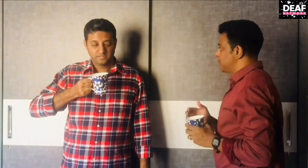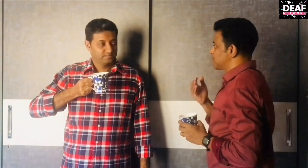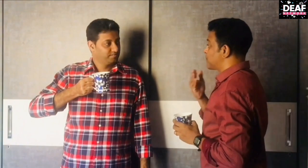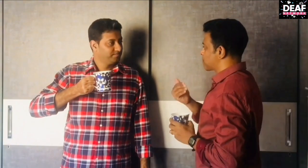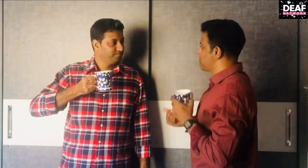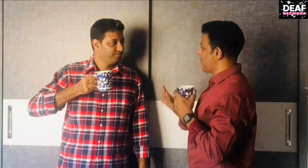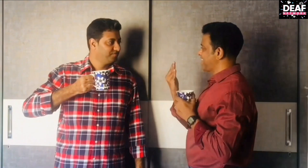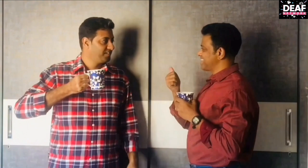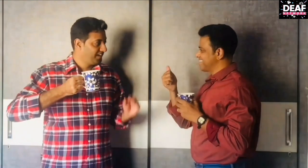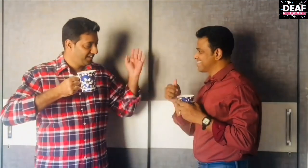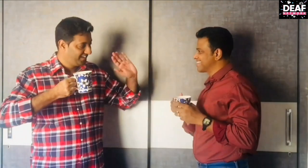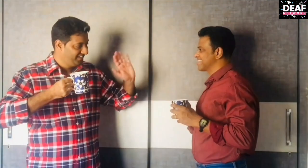Good morning. Good Hi.